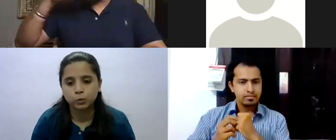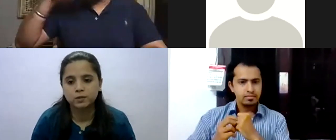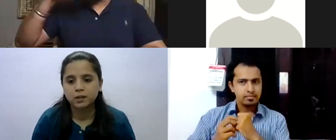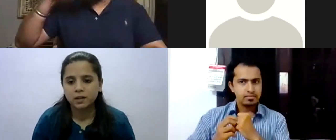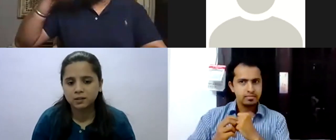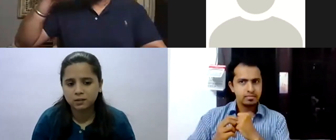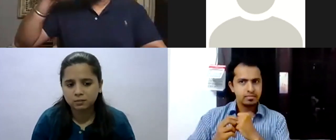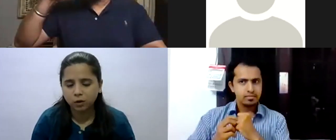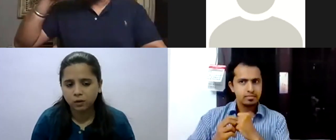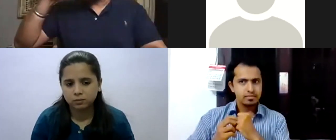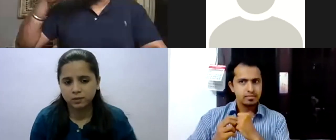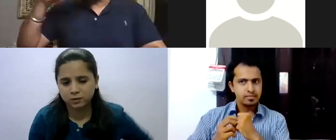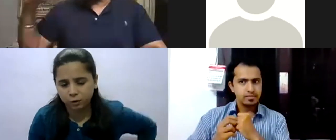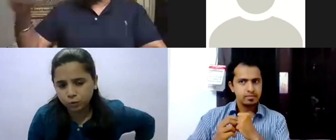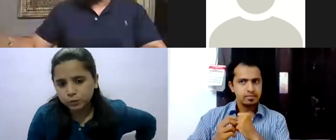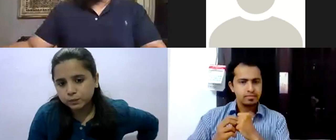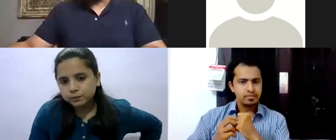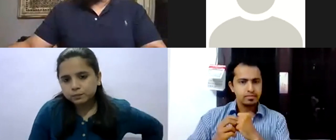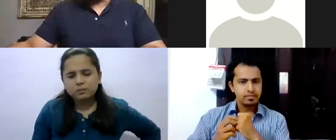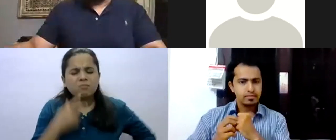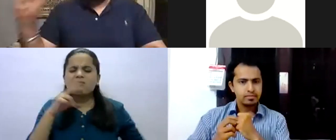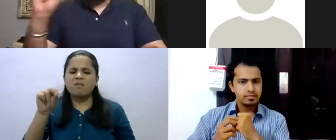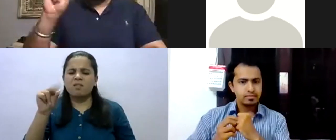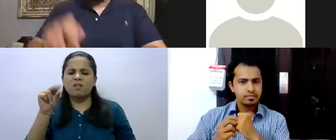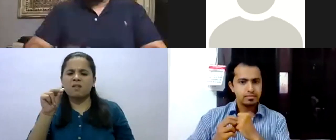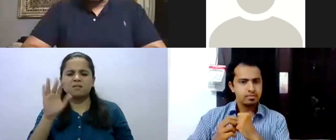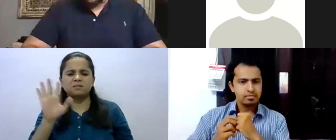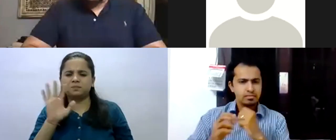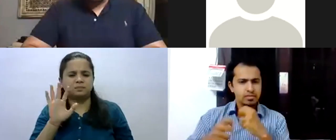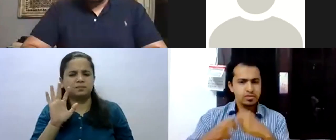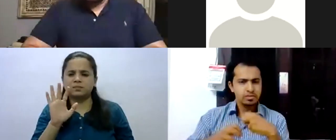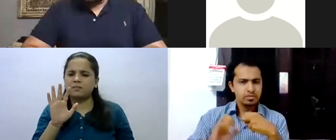sperm counts. Is it true? No.